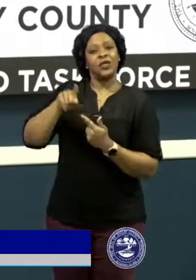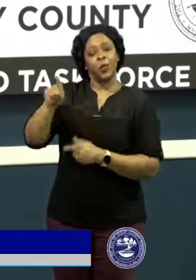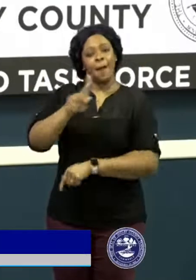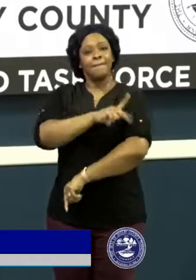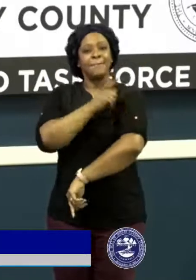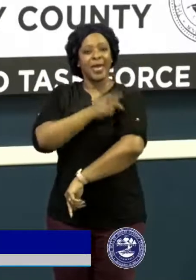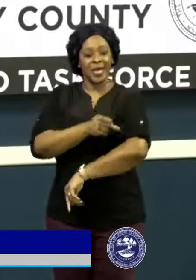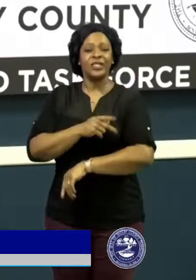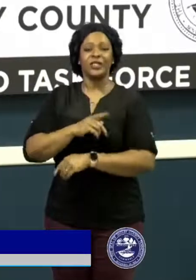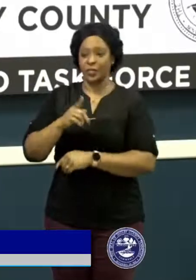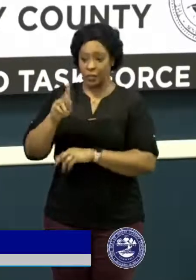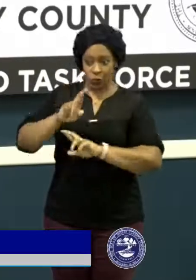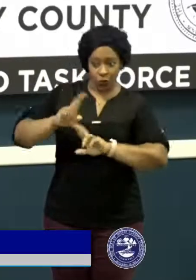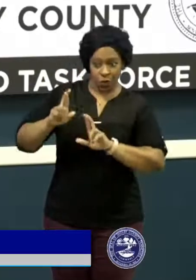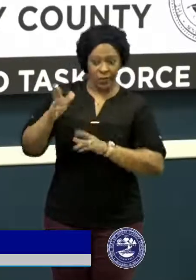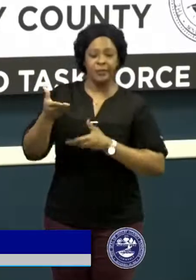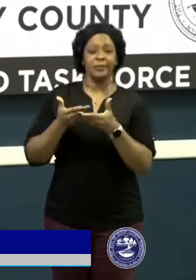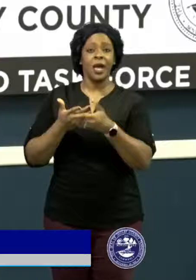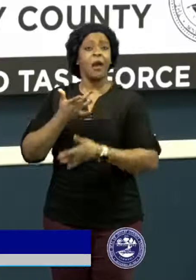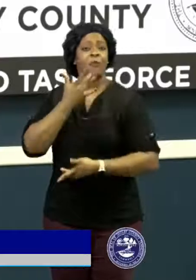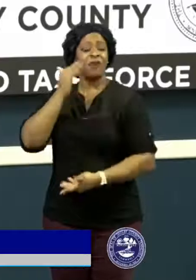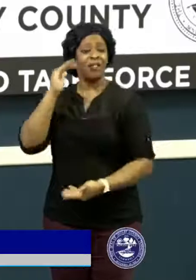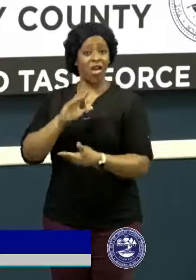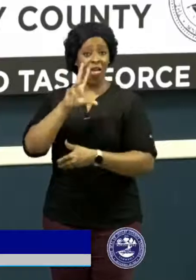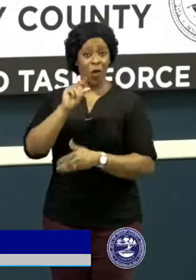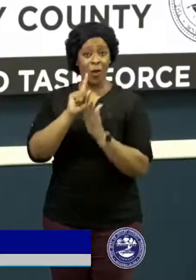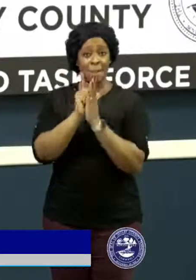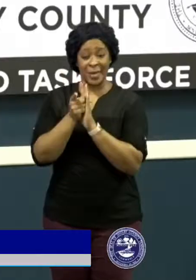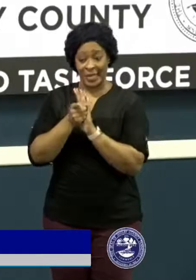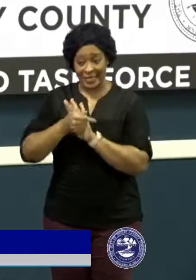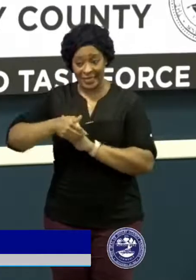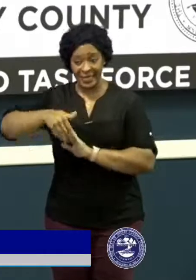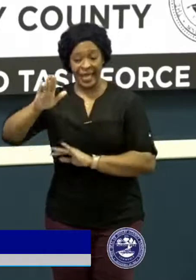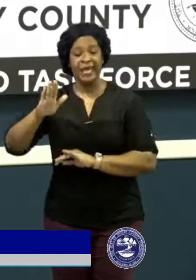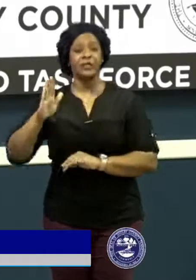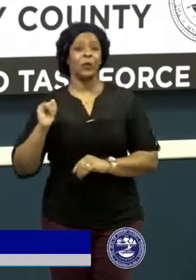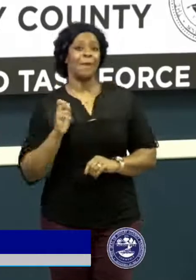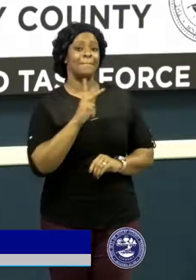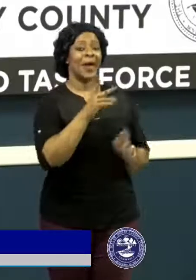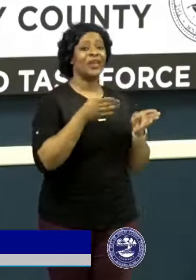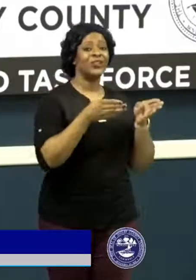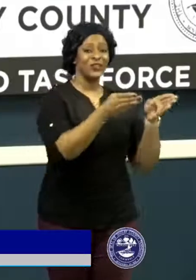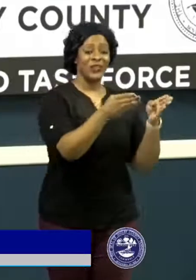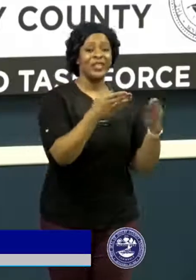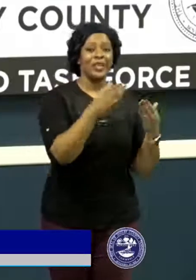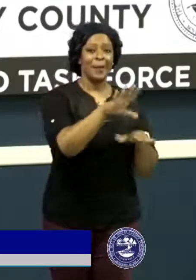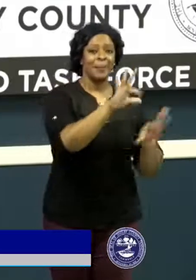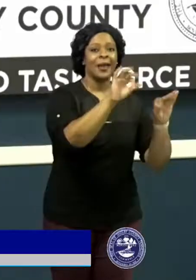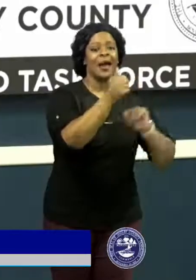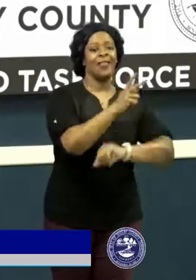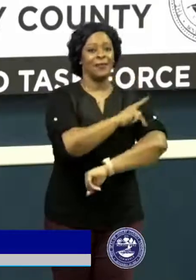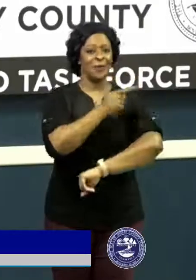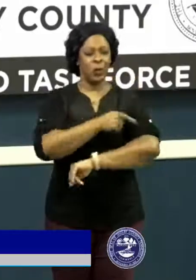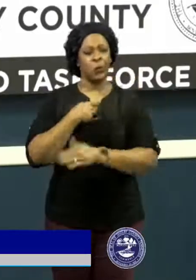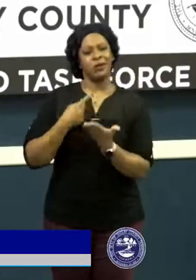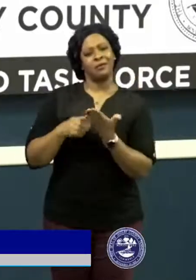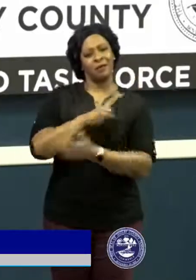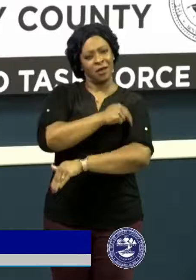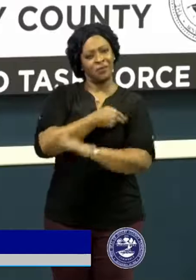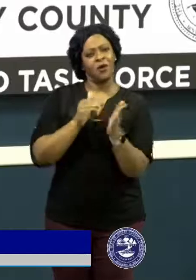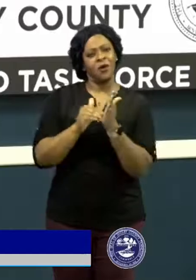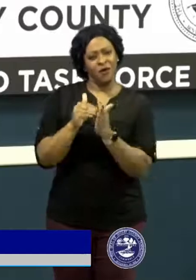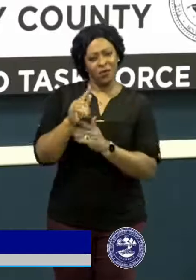to see that happen in under 30 minutes so our paramedics can get back on the street. This is something that we also talk to the hospitals about quite a